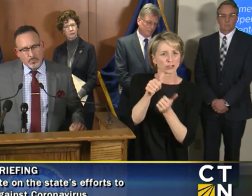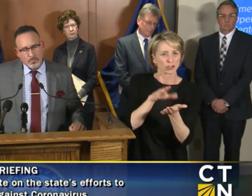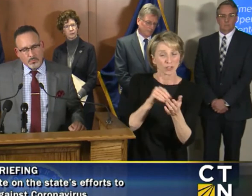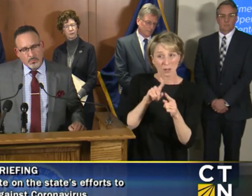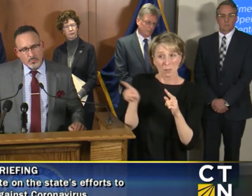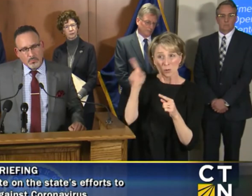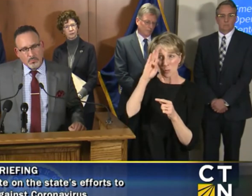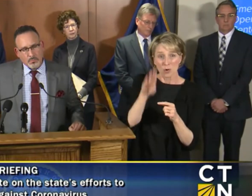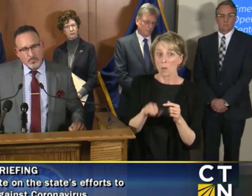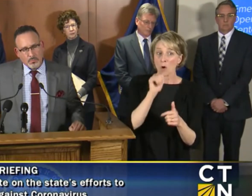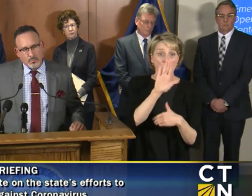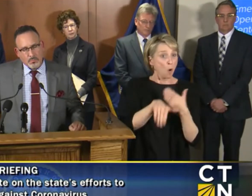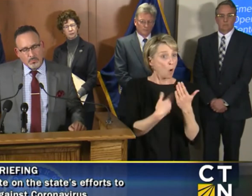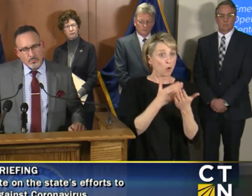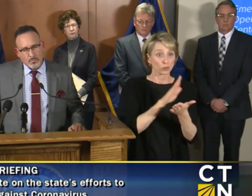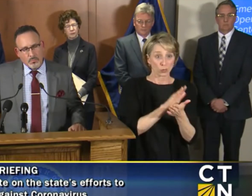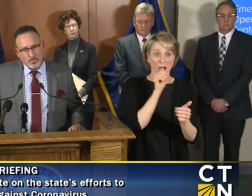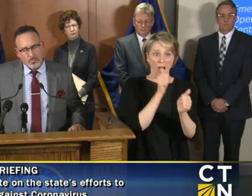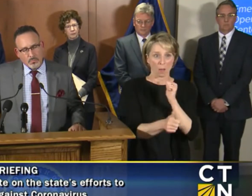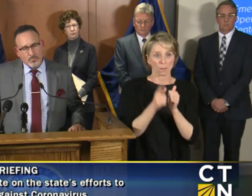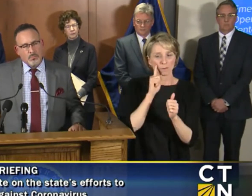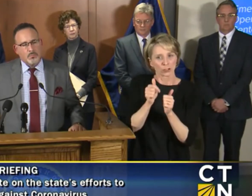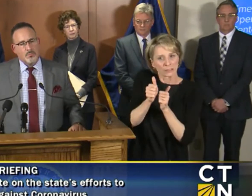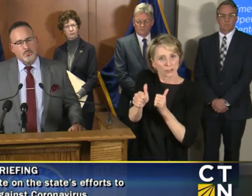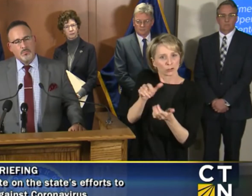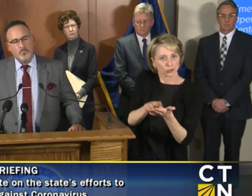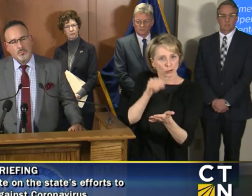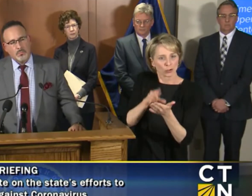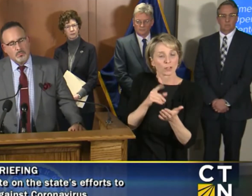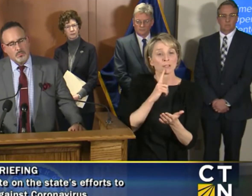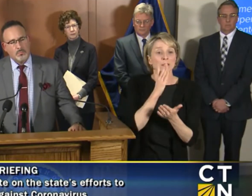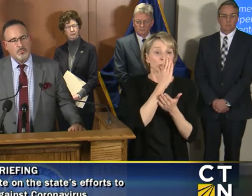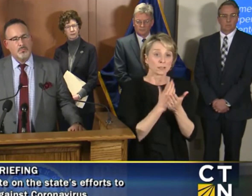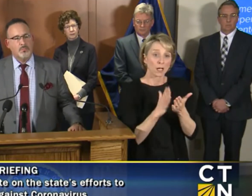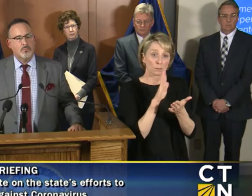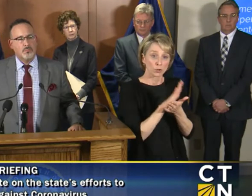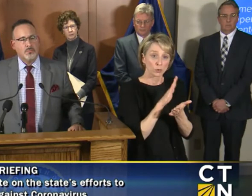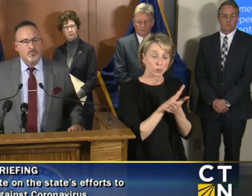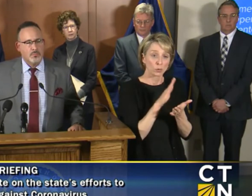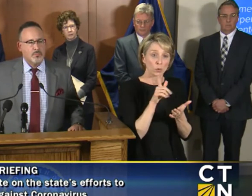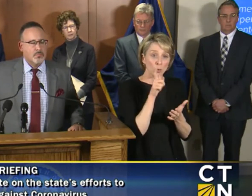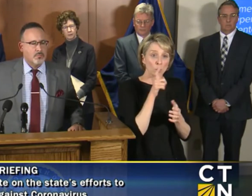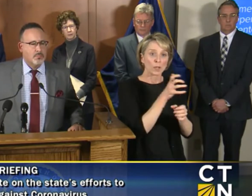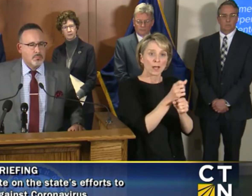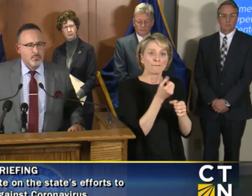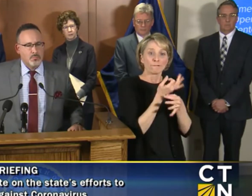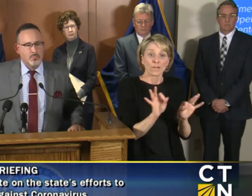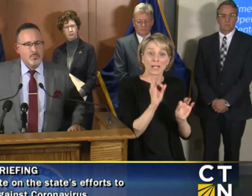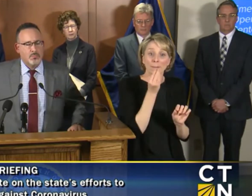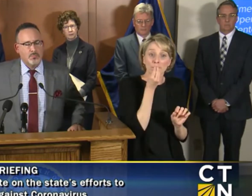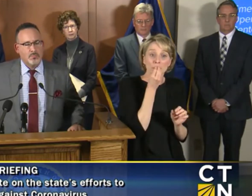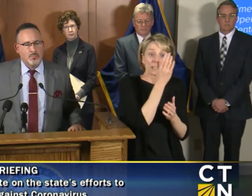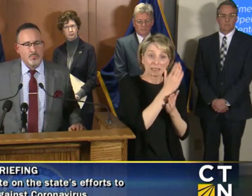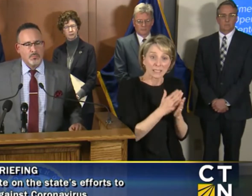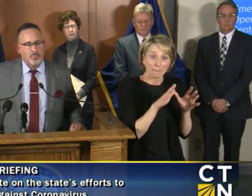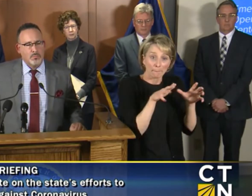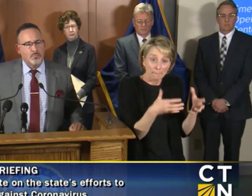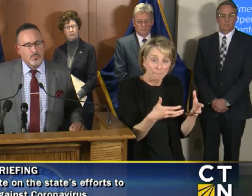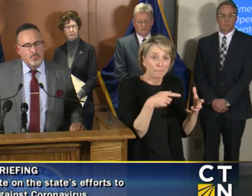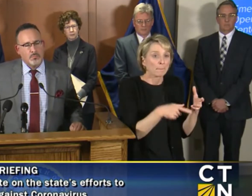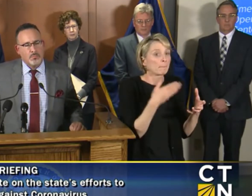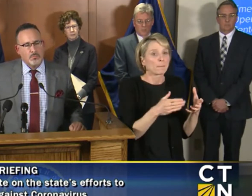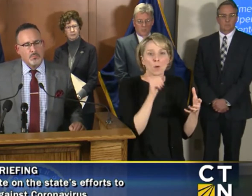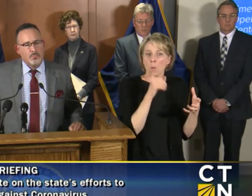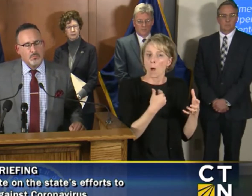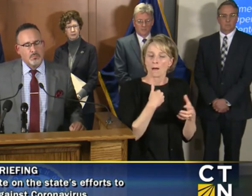are eligible for that. Certain school districts, I understand, who get a certain amount of free meals and may not have